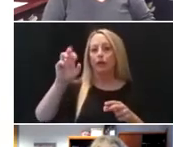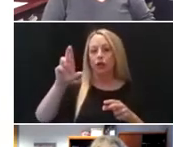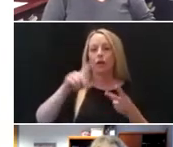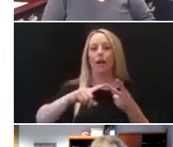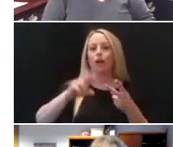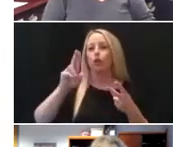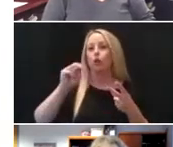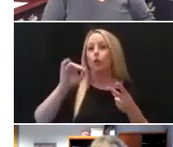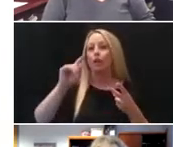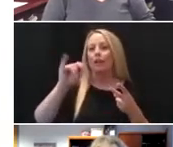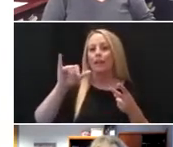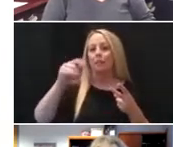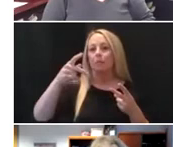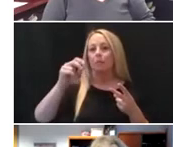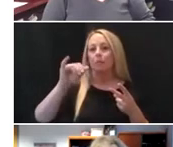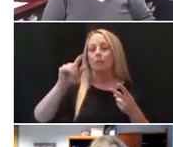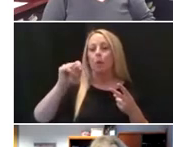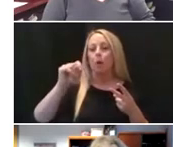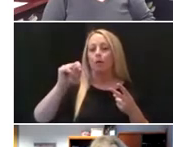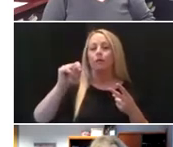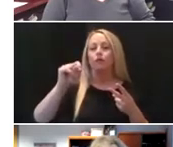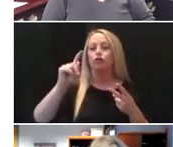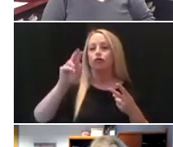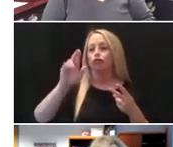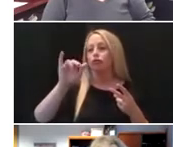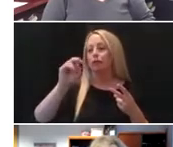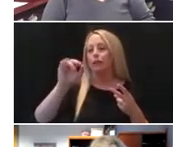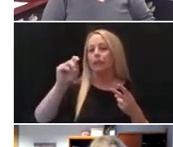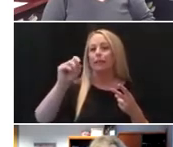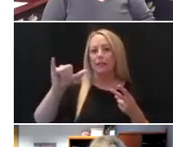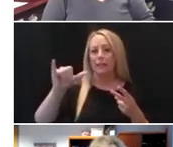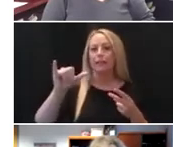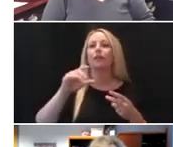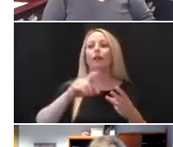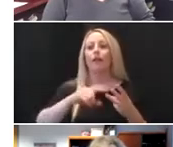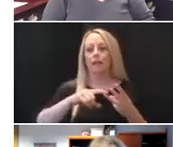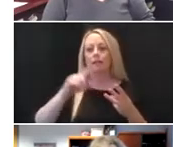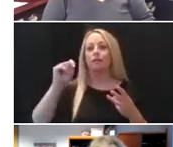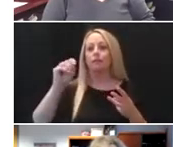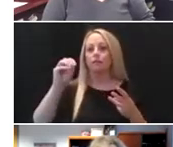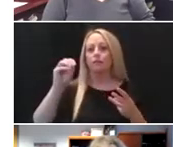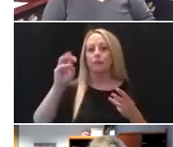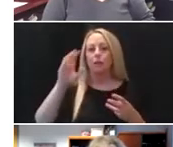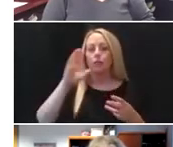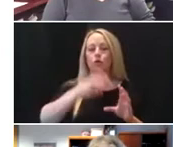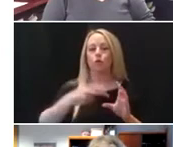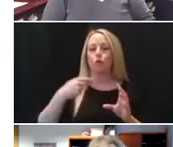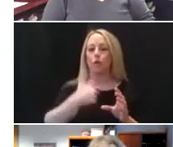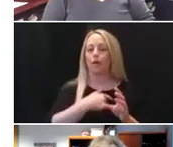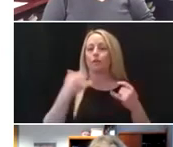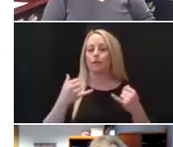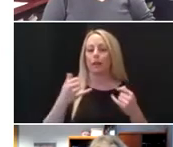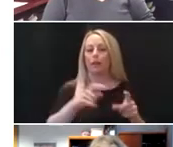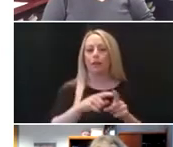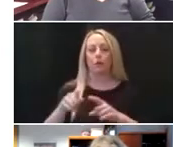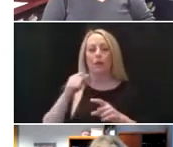Regional Vice President of UnityPoint Clinics. Tom Bowman with Community Healthcare is also going to join us if he is able to. He was pulled